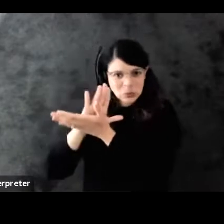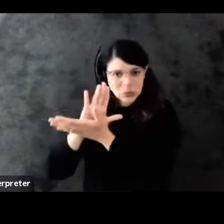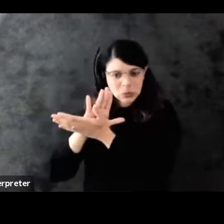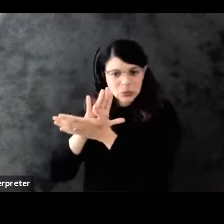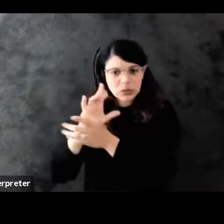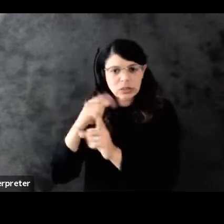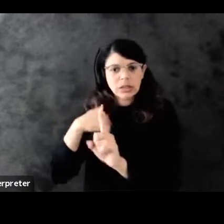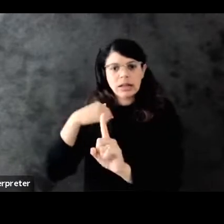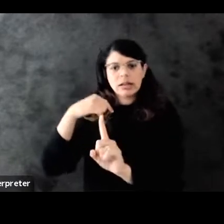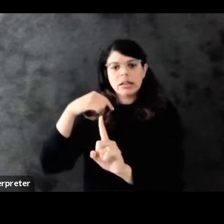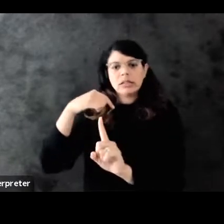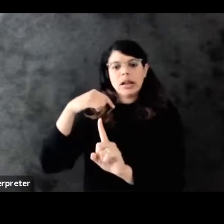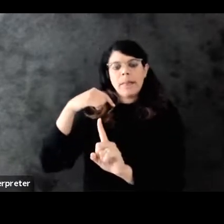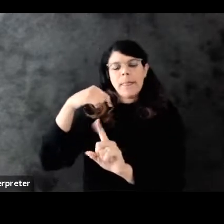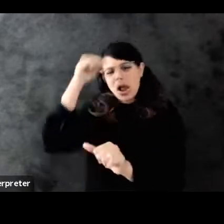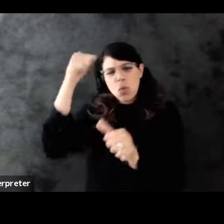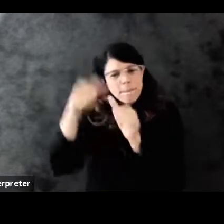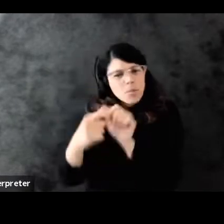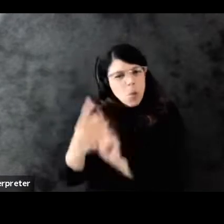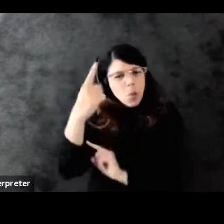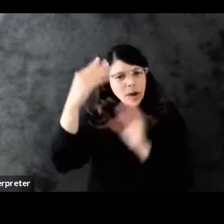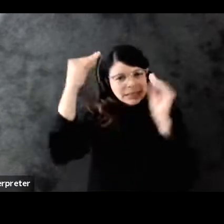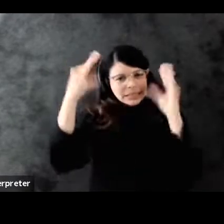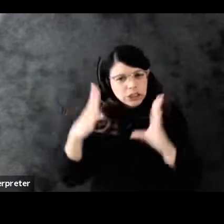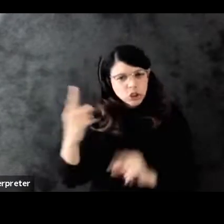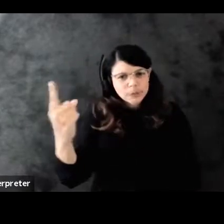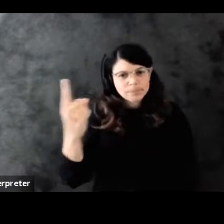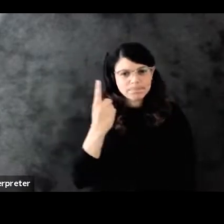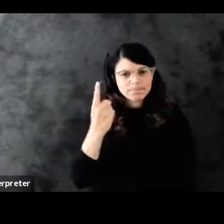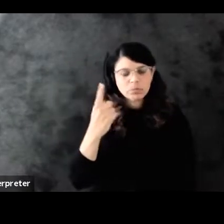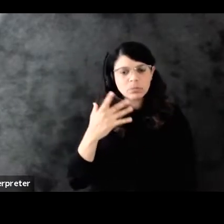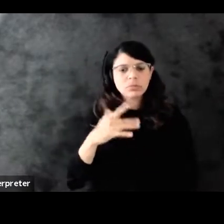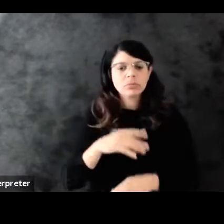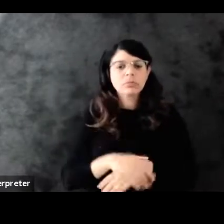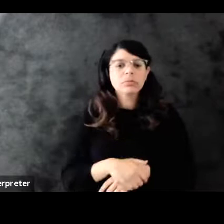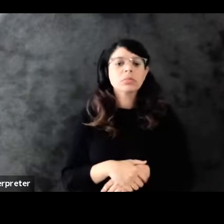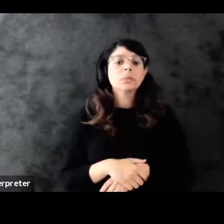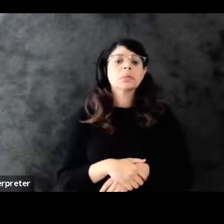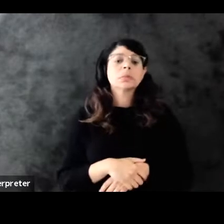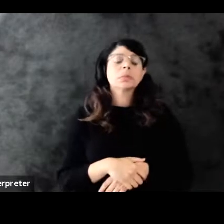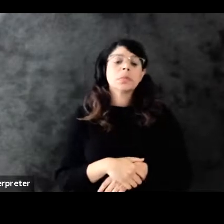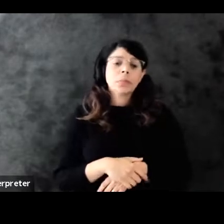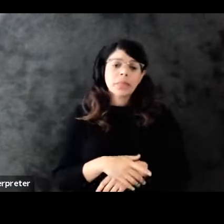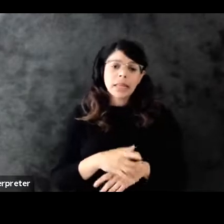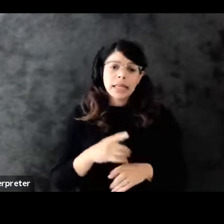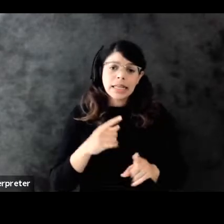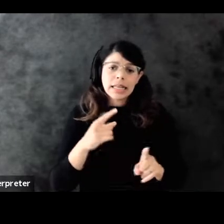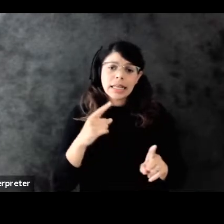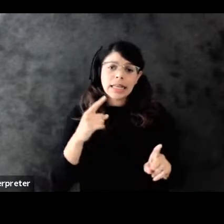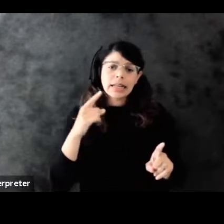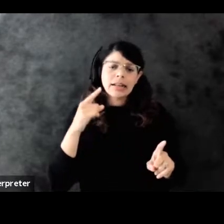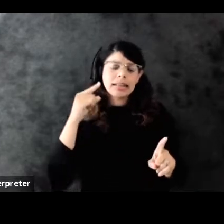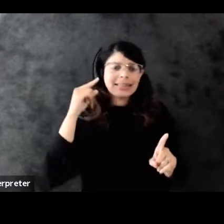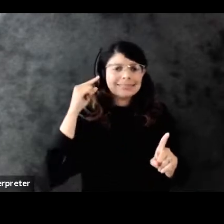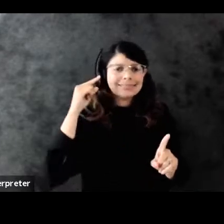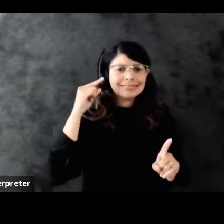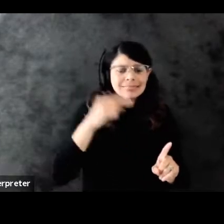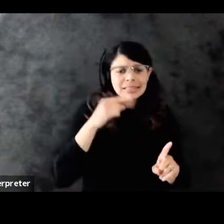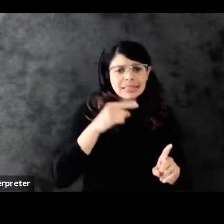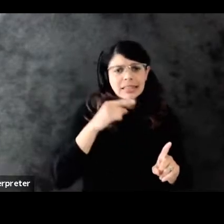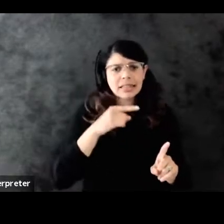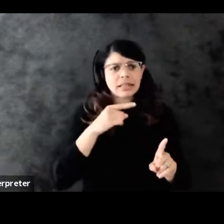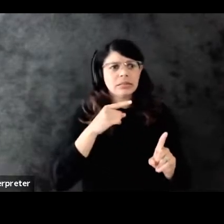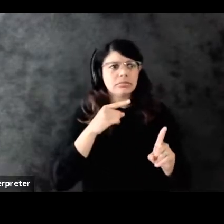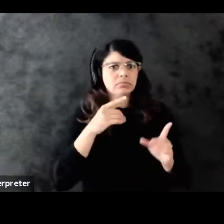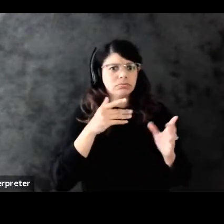Sal Castro, one of the teachers that was supporting the students who wanted to walk out to protest the racism, segregation